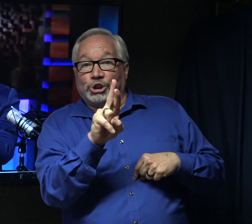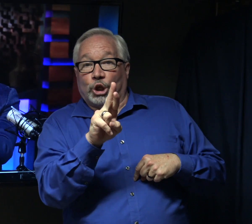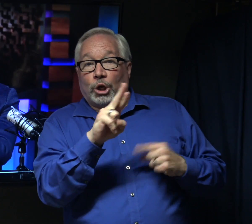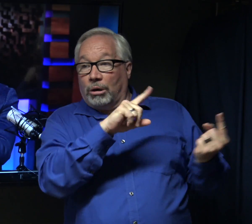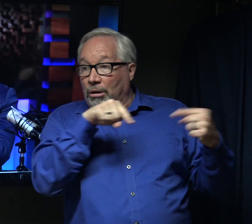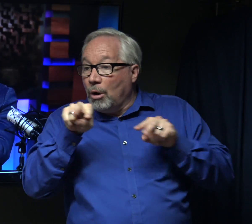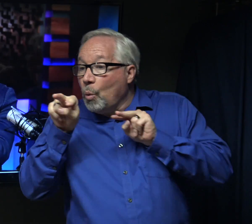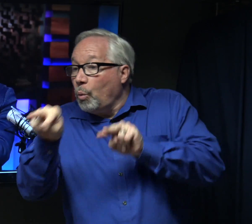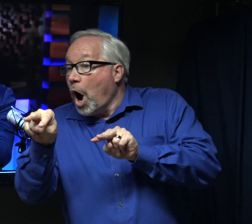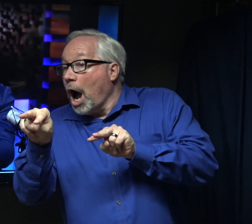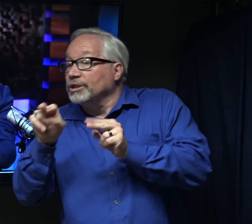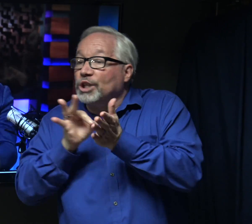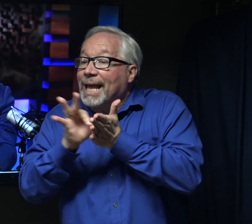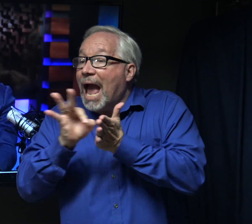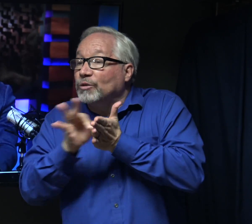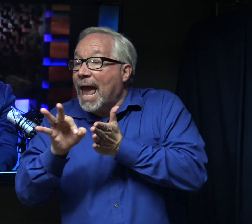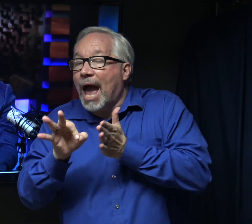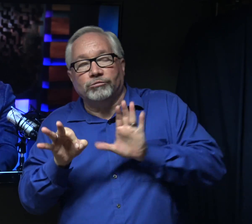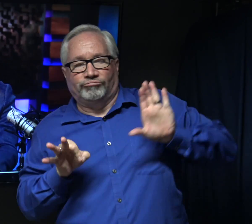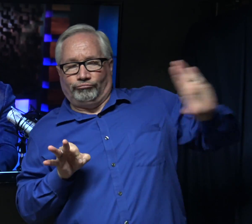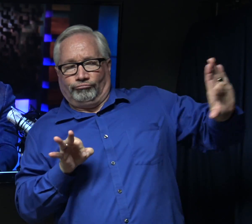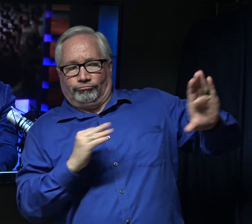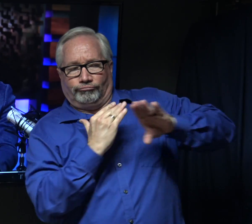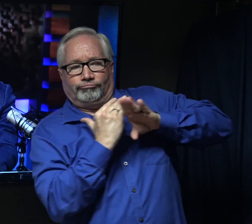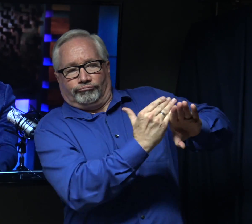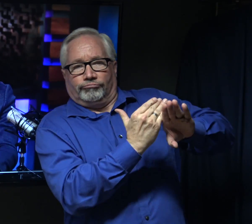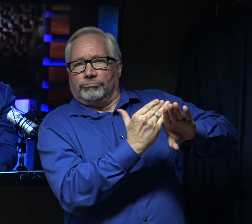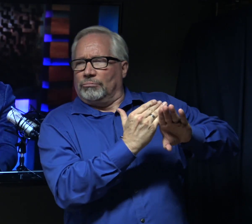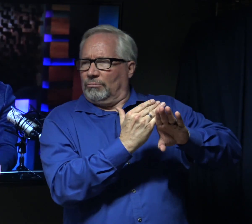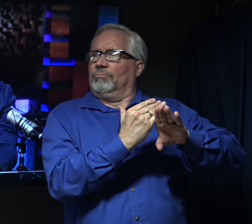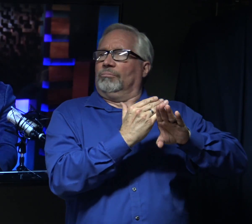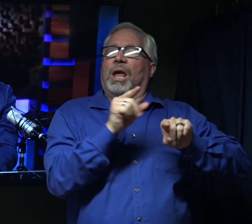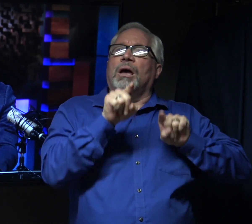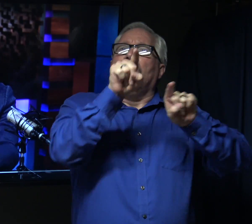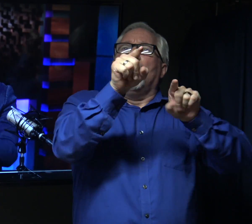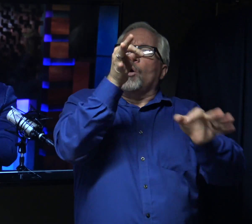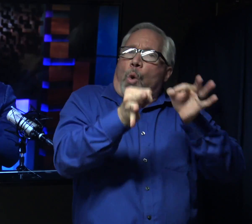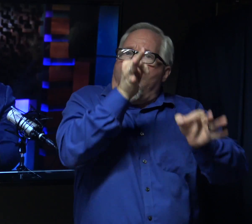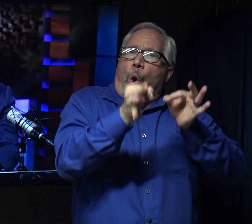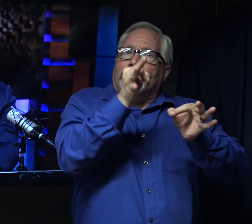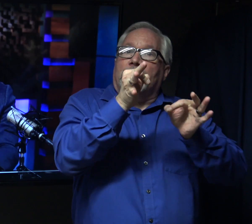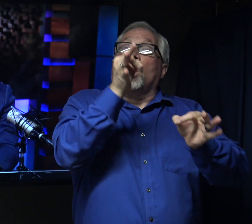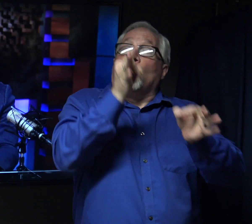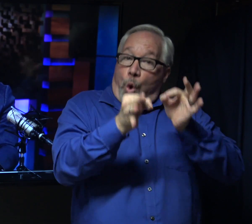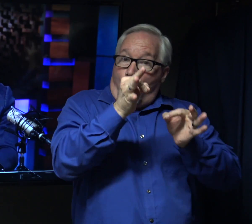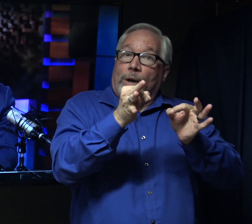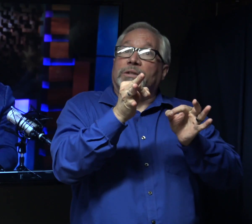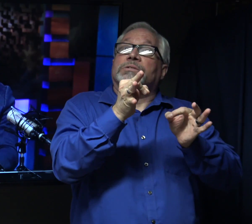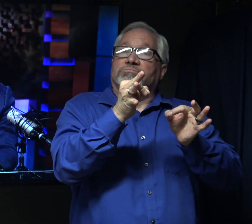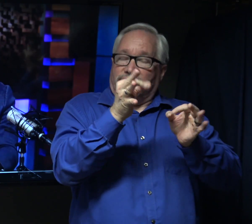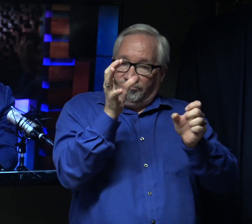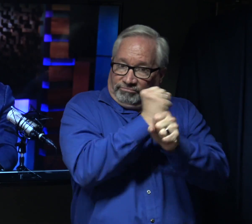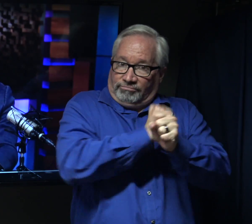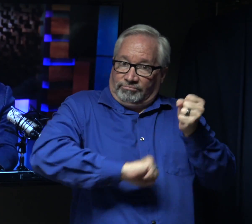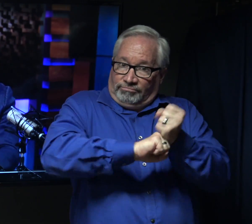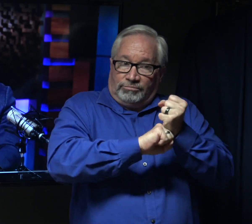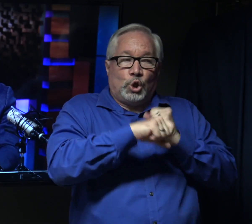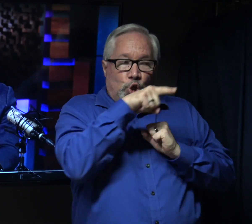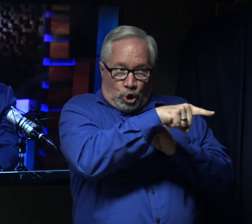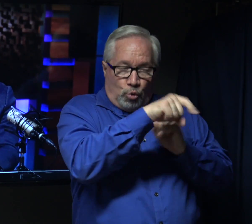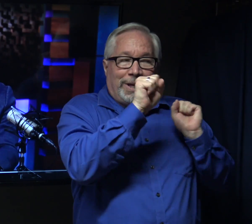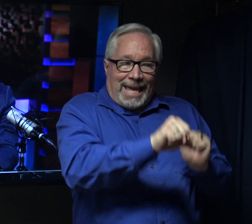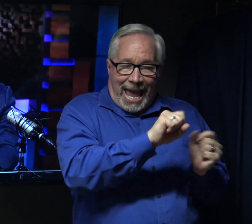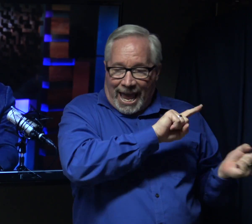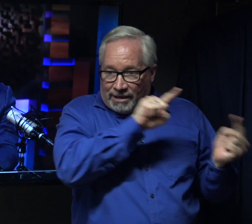to make sure that they would have their right to look at the count. The courts granted them that right. It is their legal right to watch the